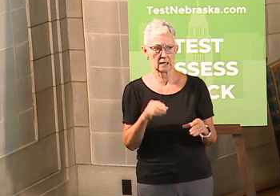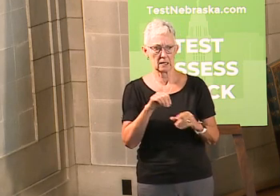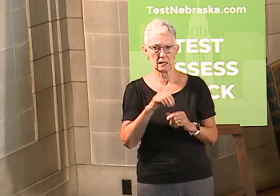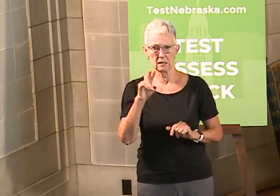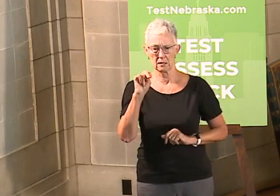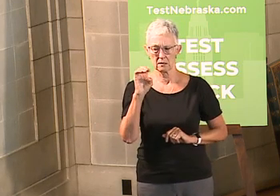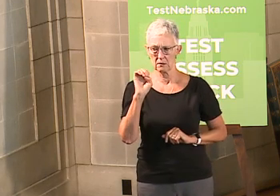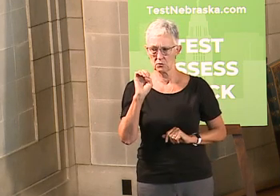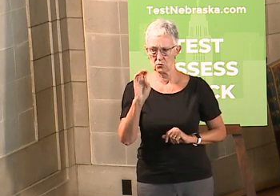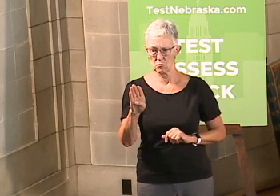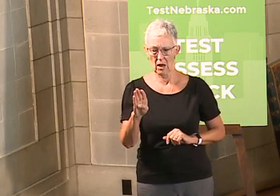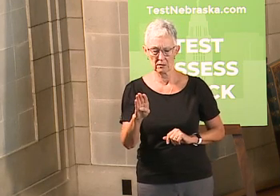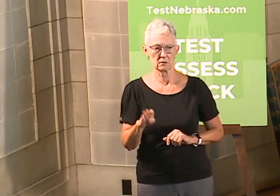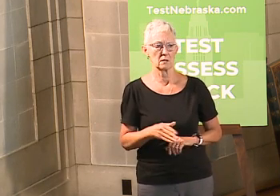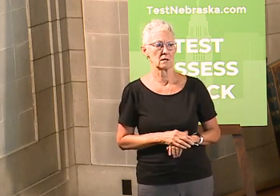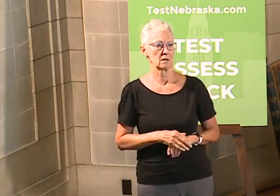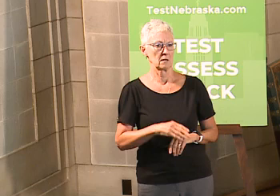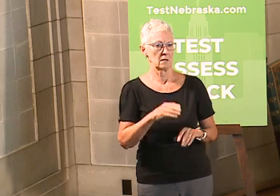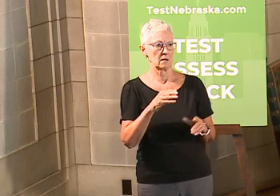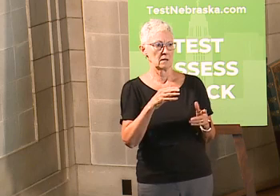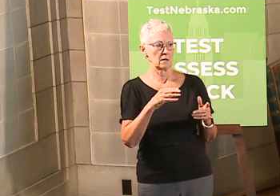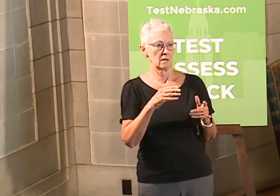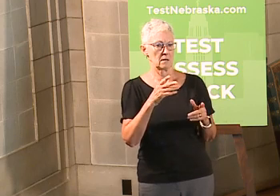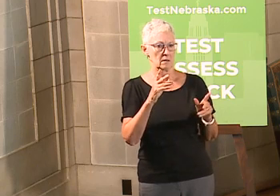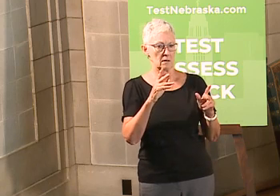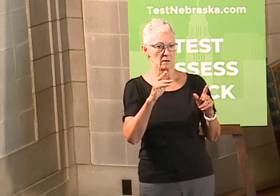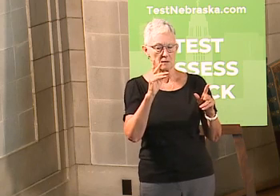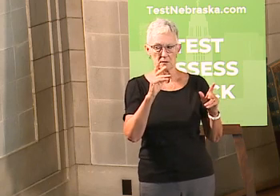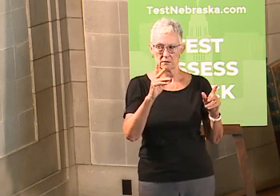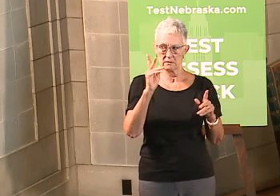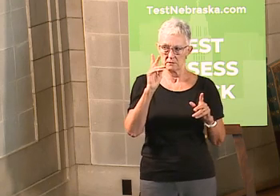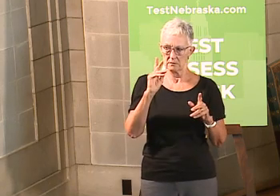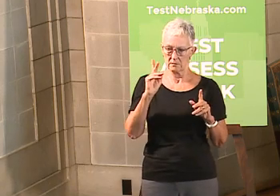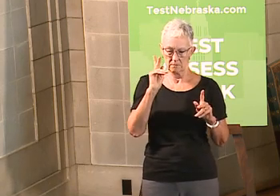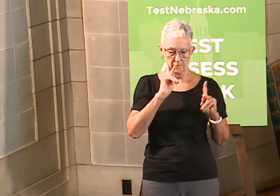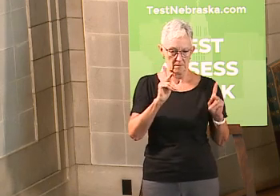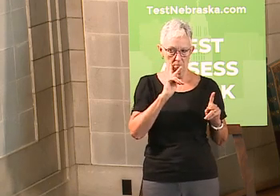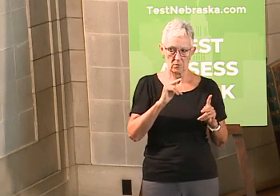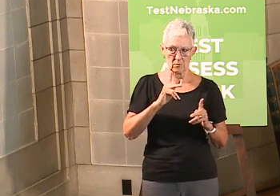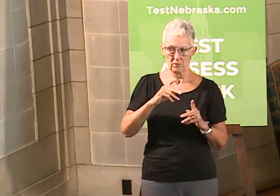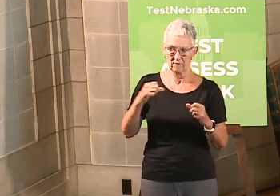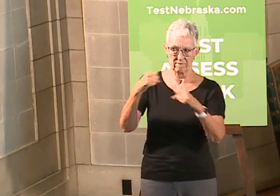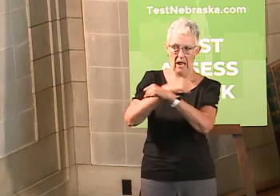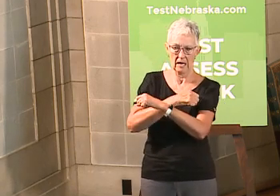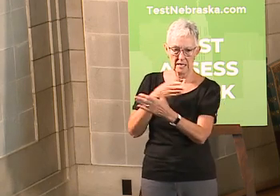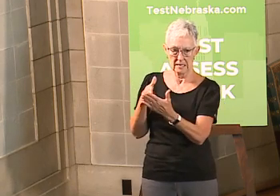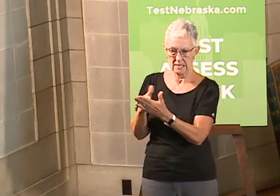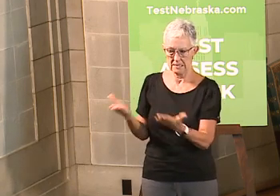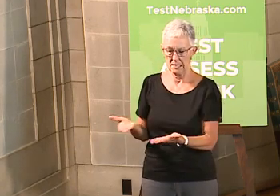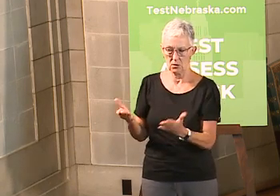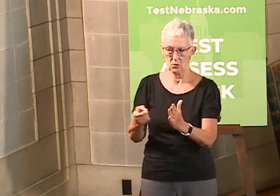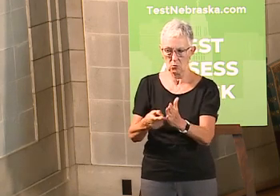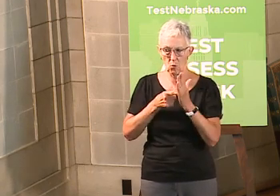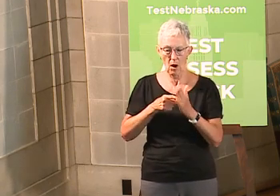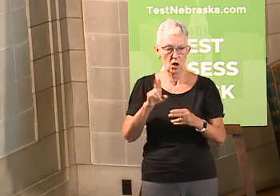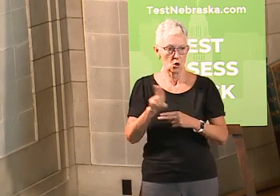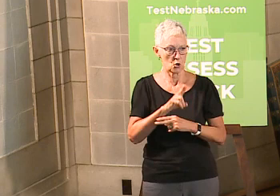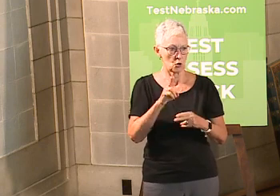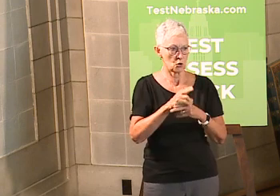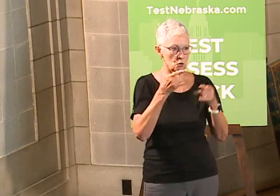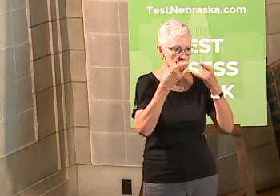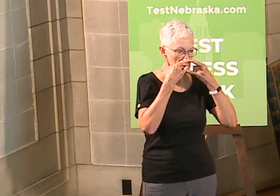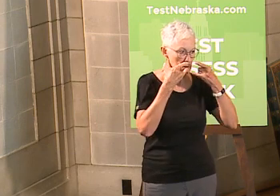that punched out a security person for being asked to put on a mask. How much do you worry that people and businesses are at their breaking